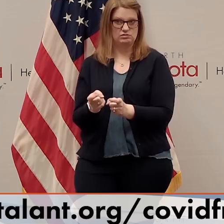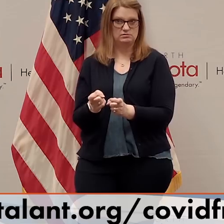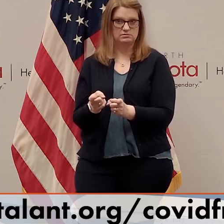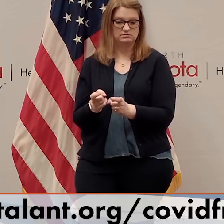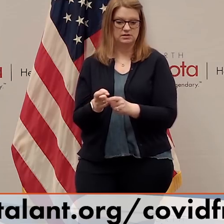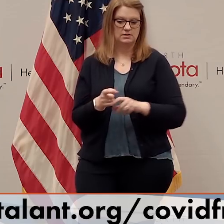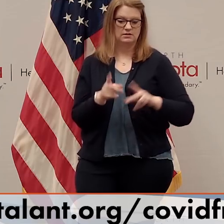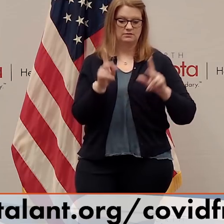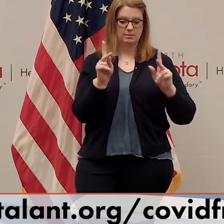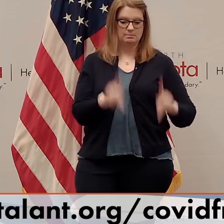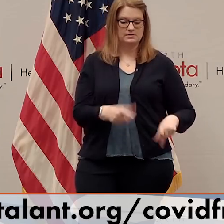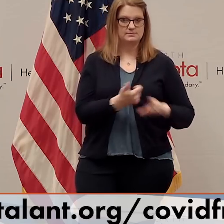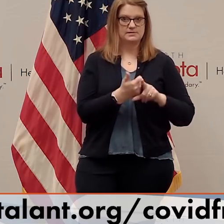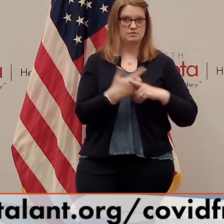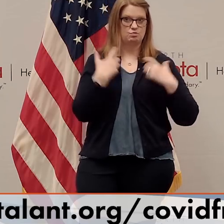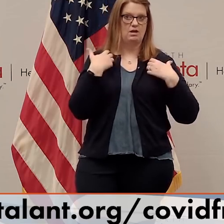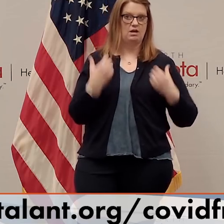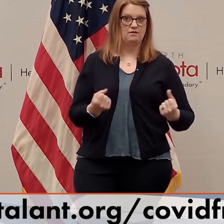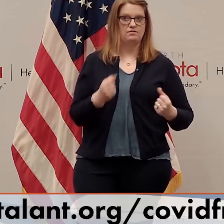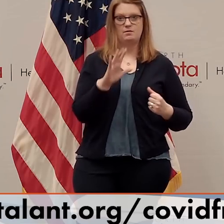a recovered patient.